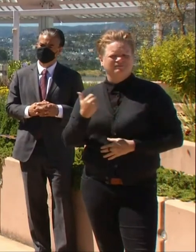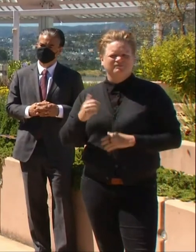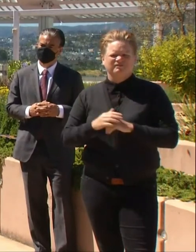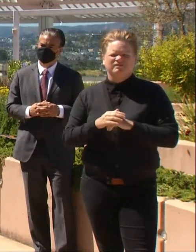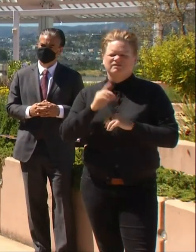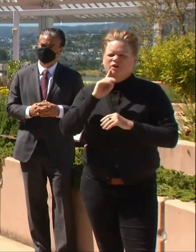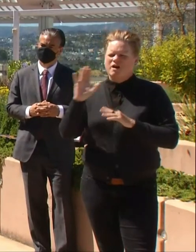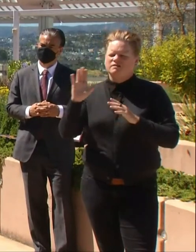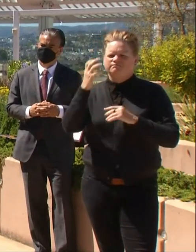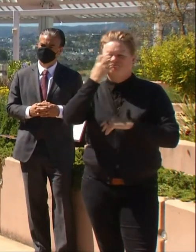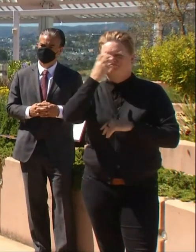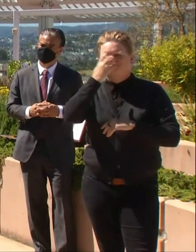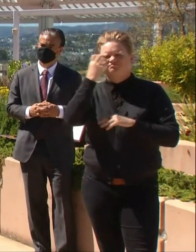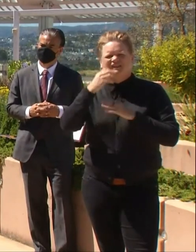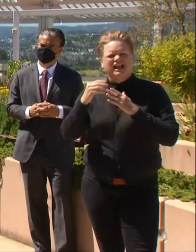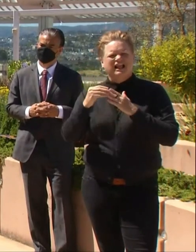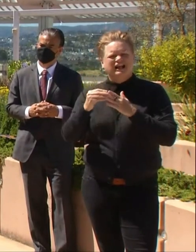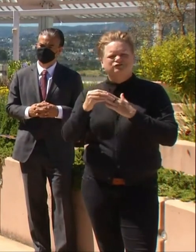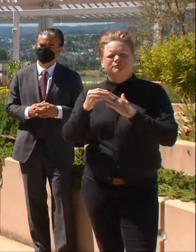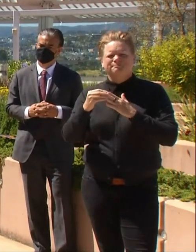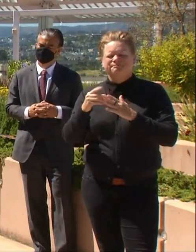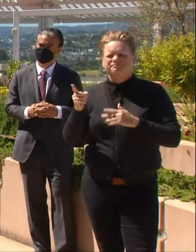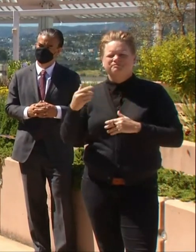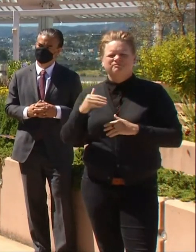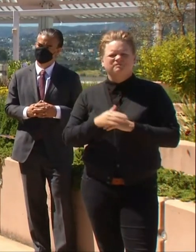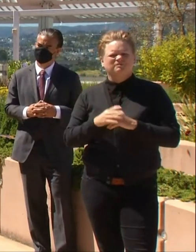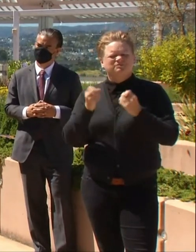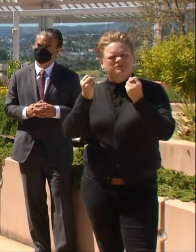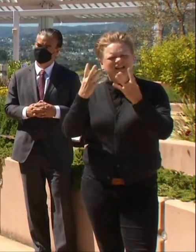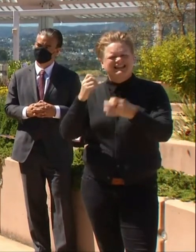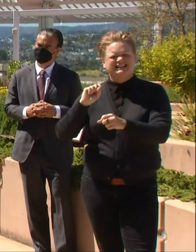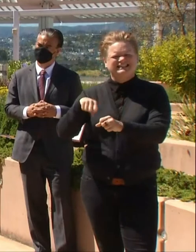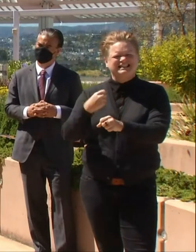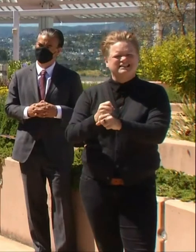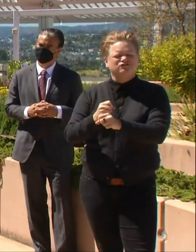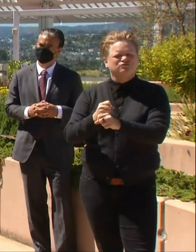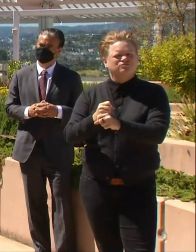back decades on the issue of gun violence and gun safety, gun prevention,